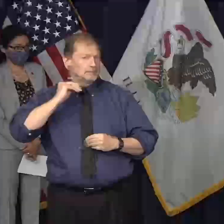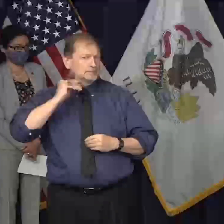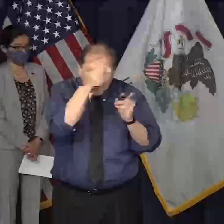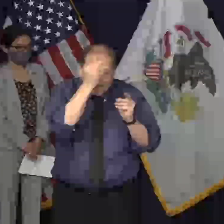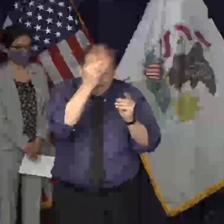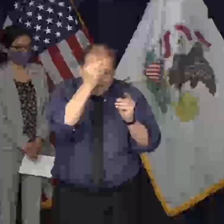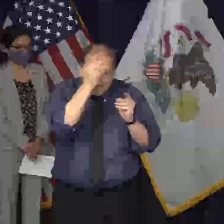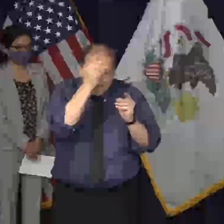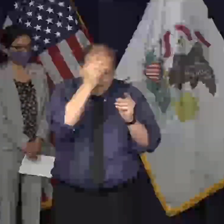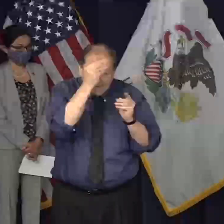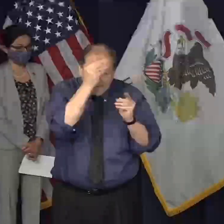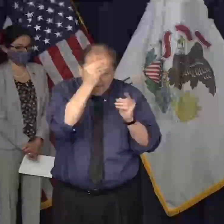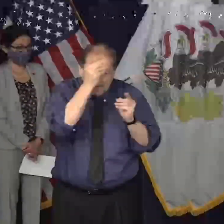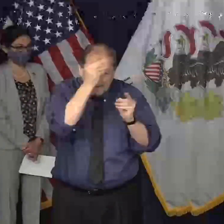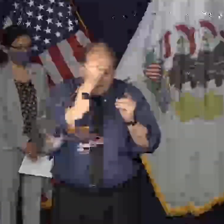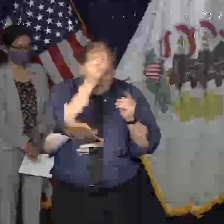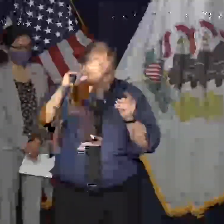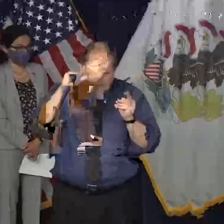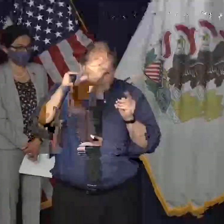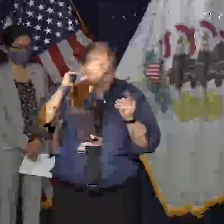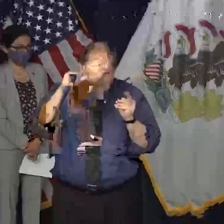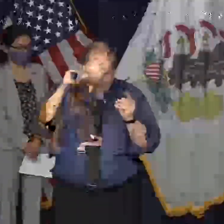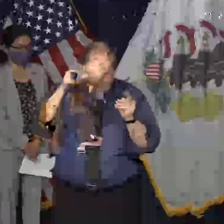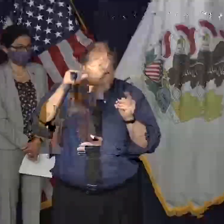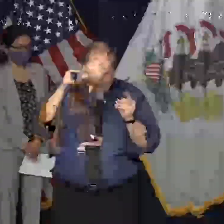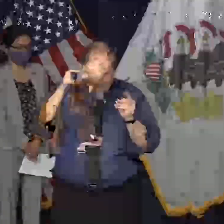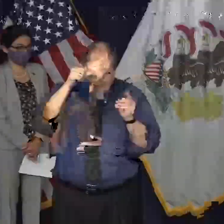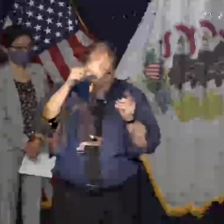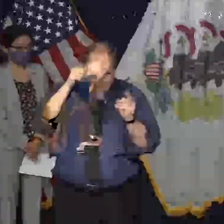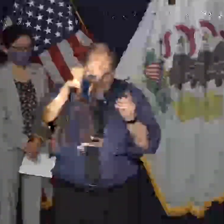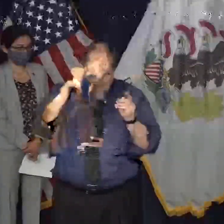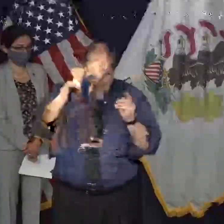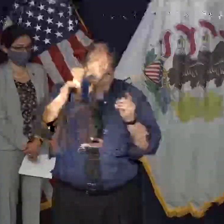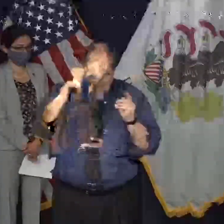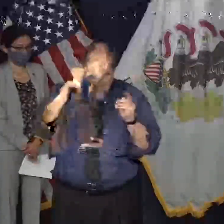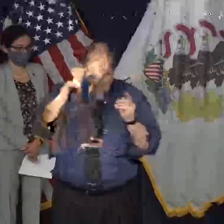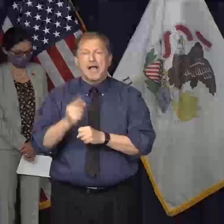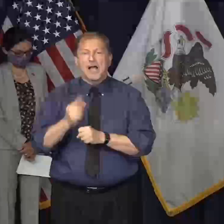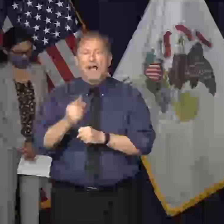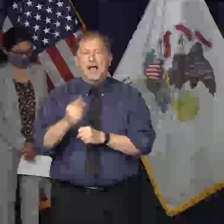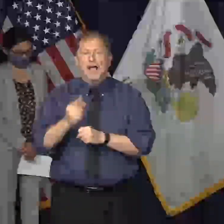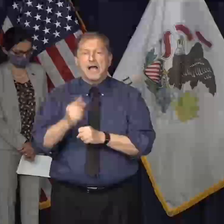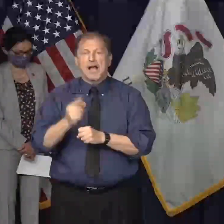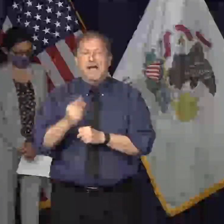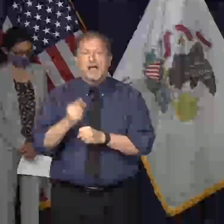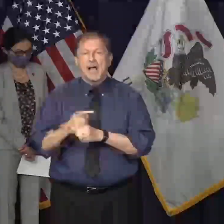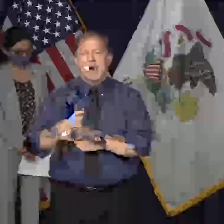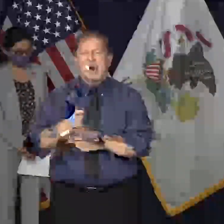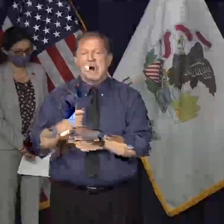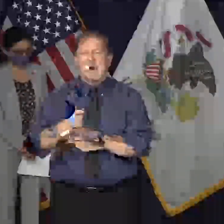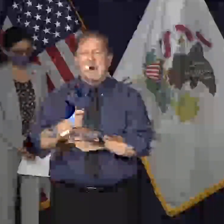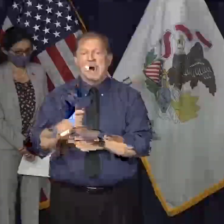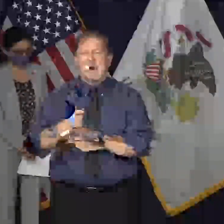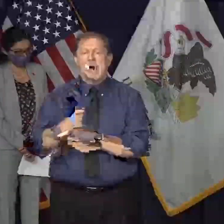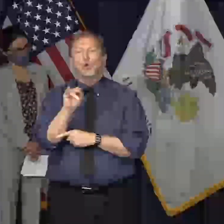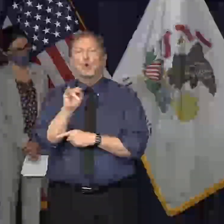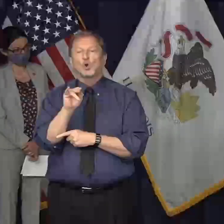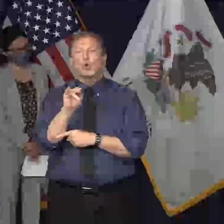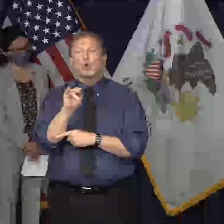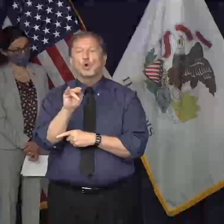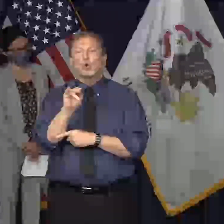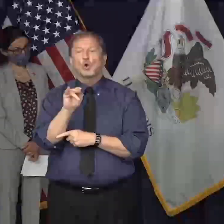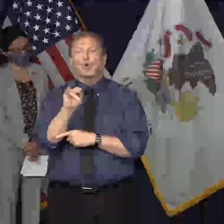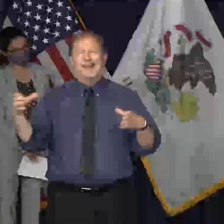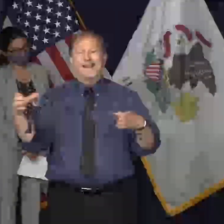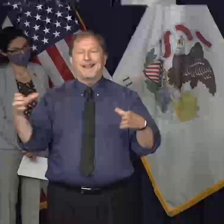Yesterday would have been the annual Latino Unity Day in Springfield, my second as governor. Last year, I was